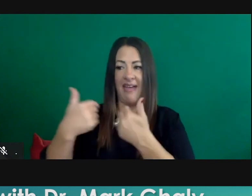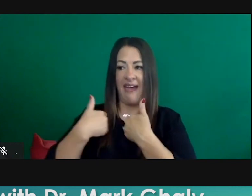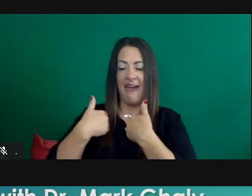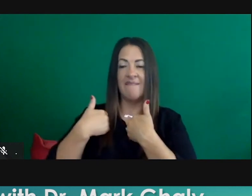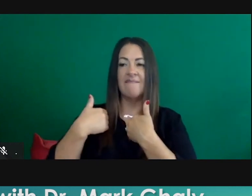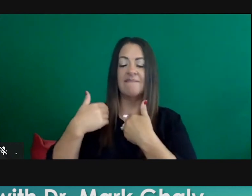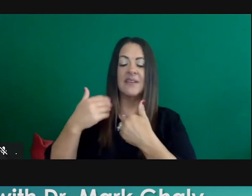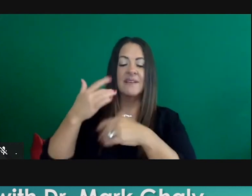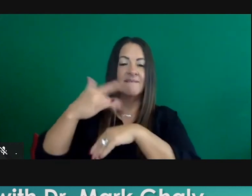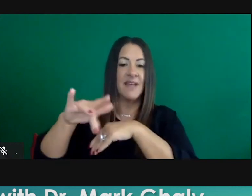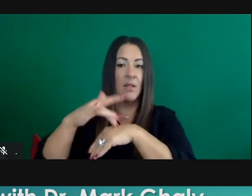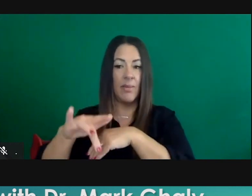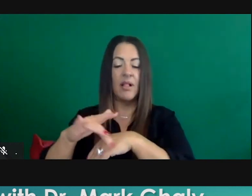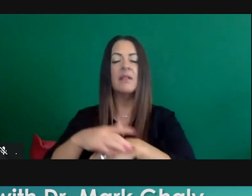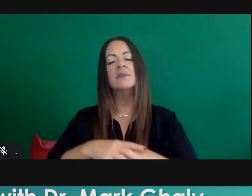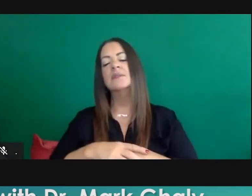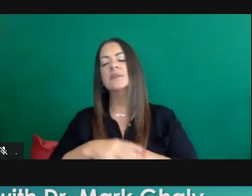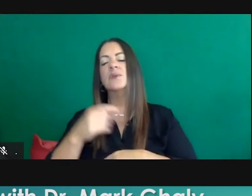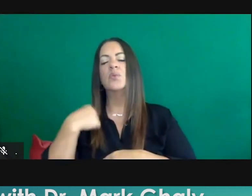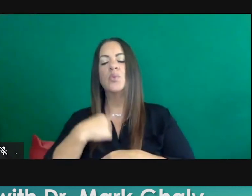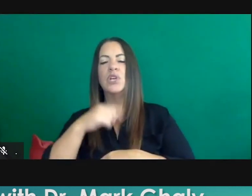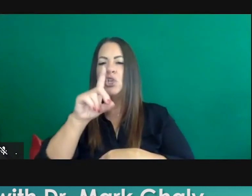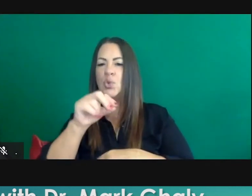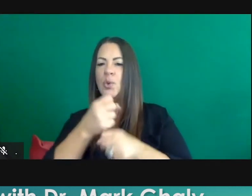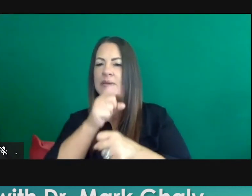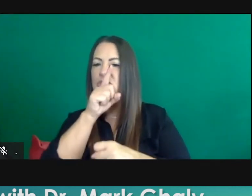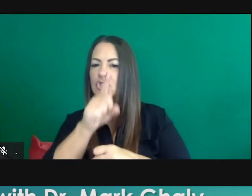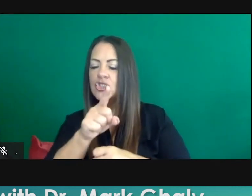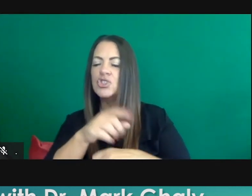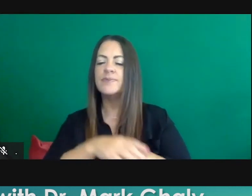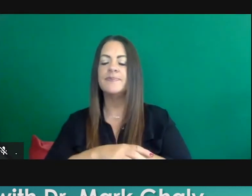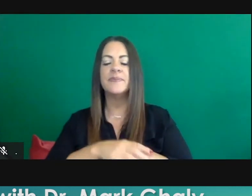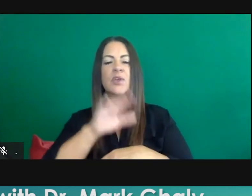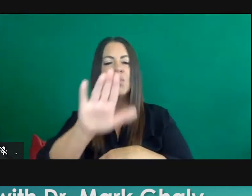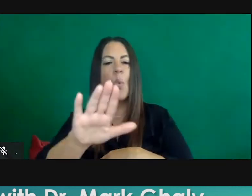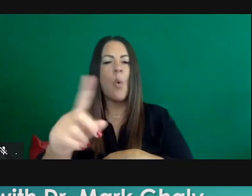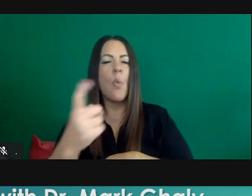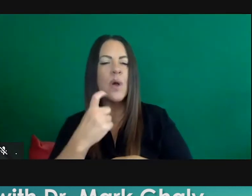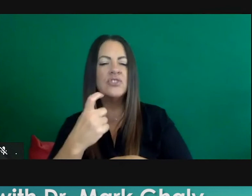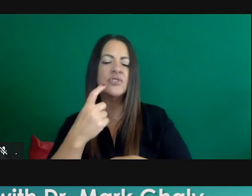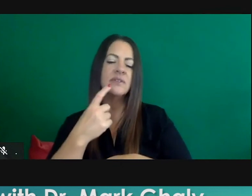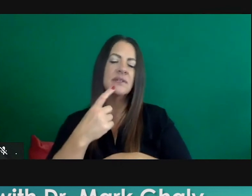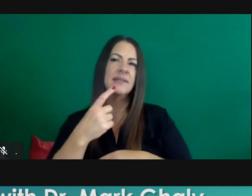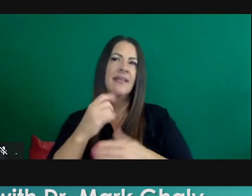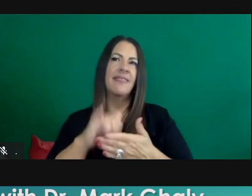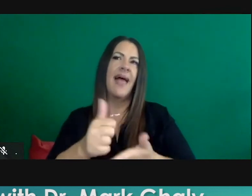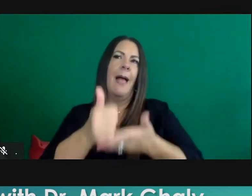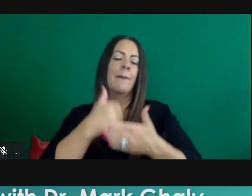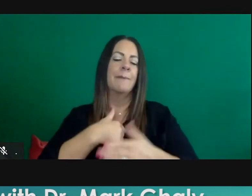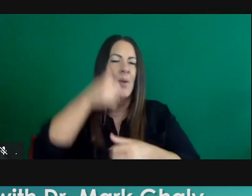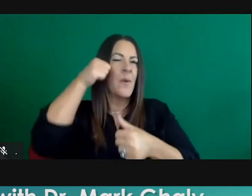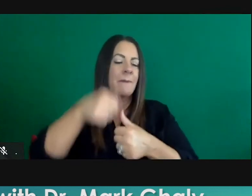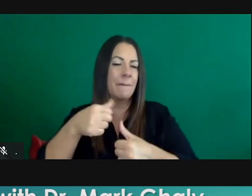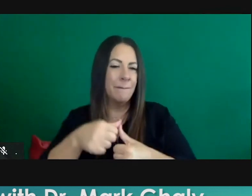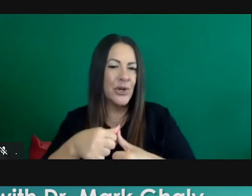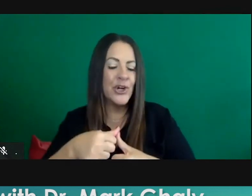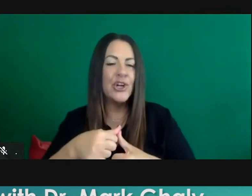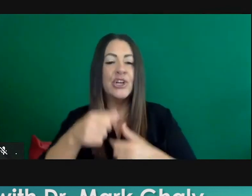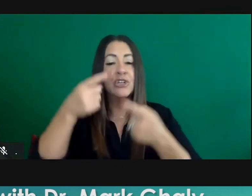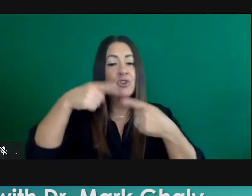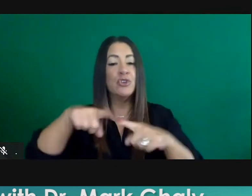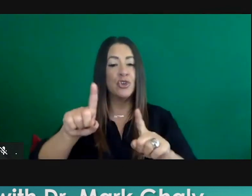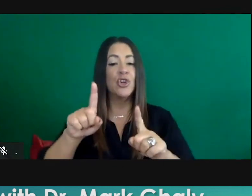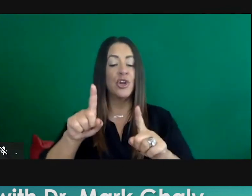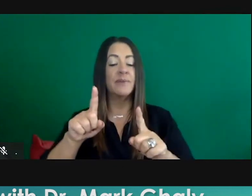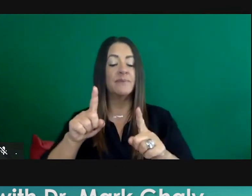there. I think critically speaking, and Angela, I'll use your question as a point of reminder, that during the